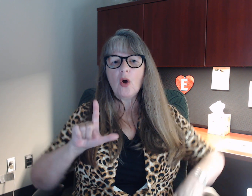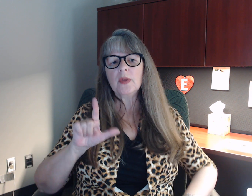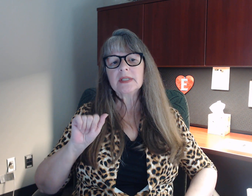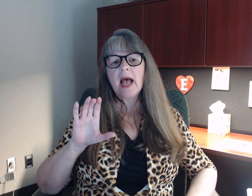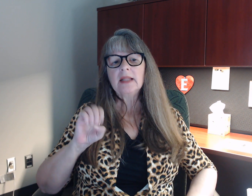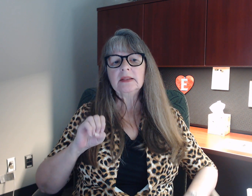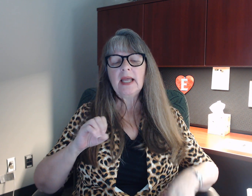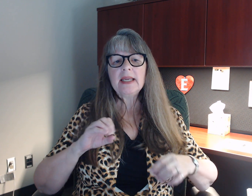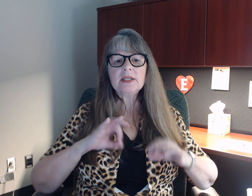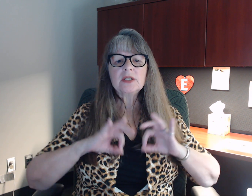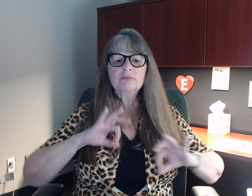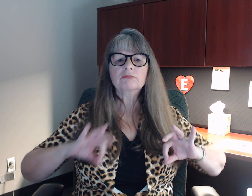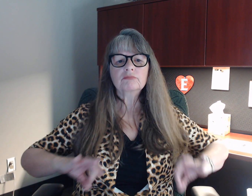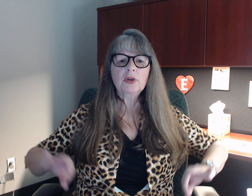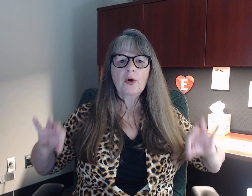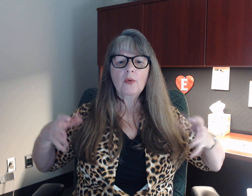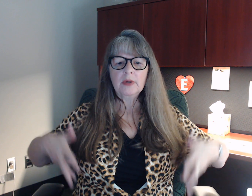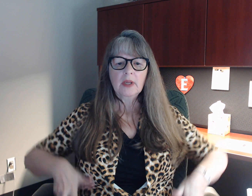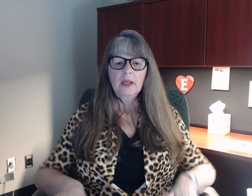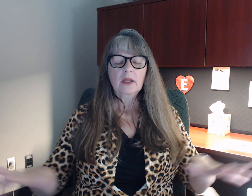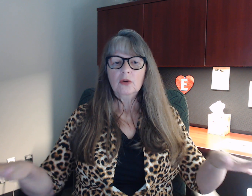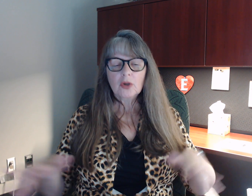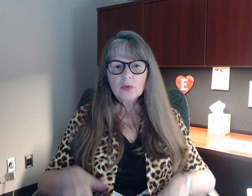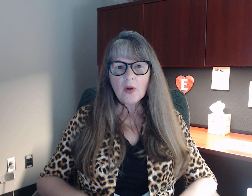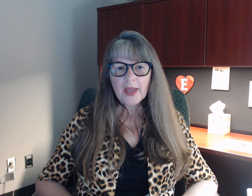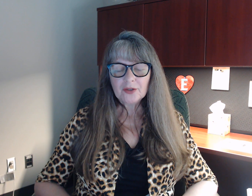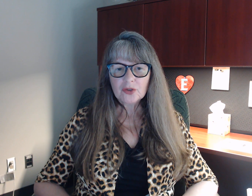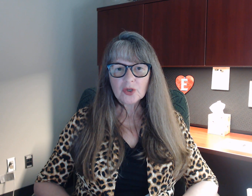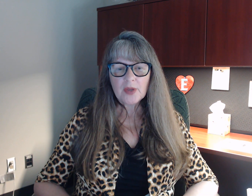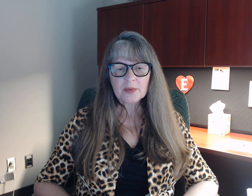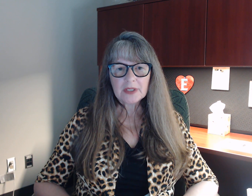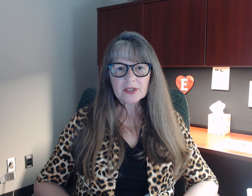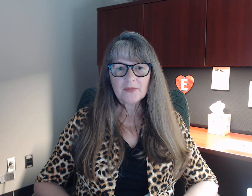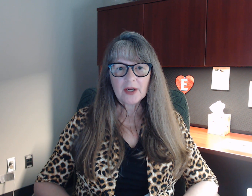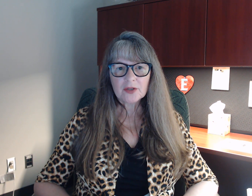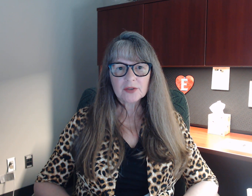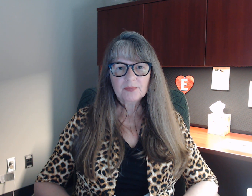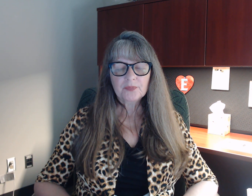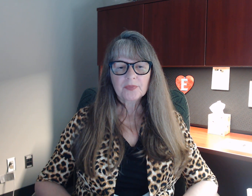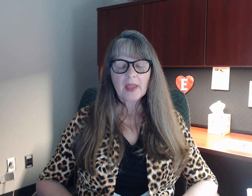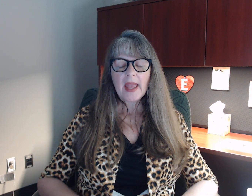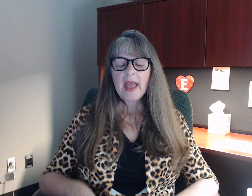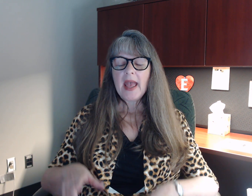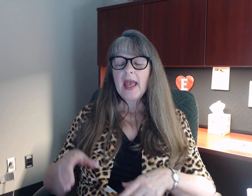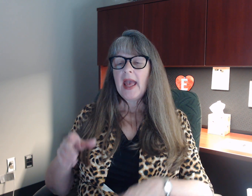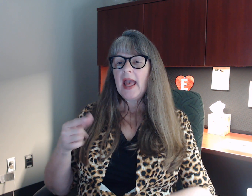this lace, and you could do all that and show that with classifiers. And